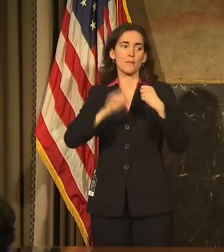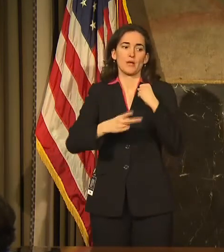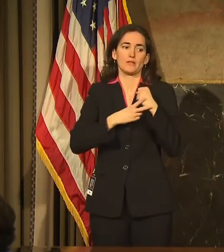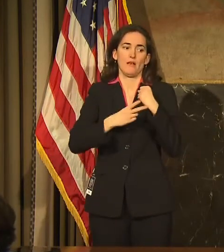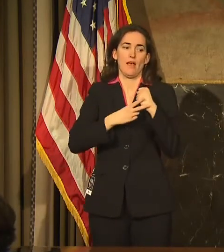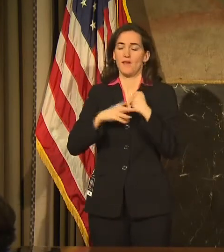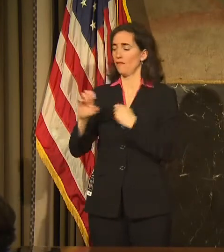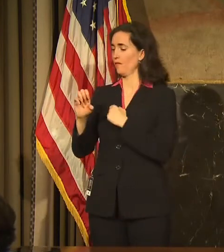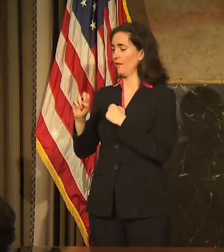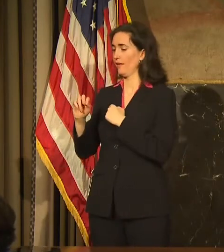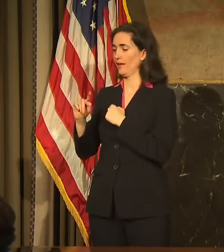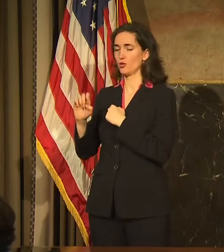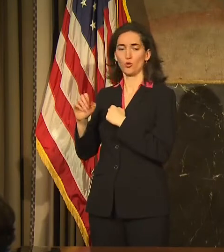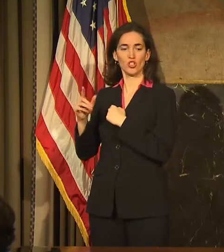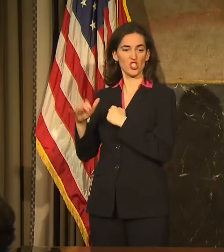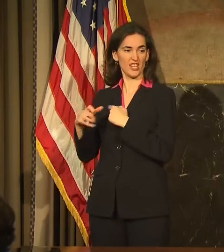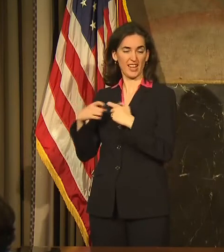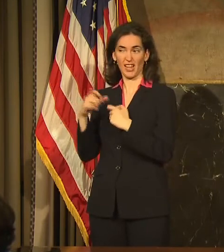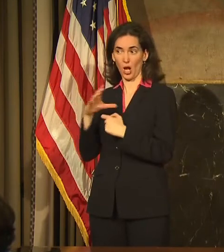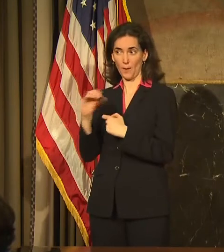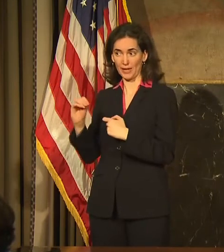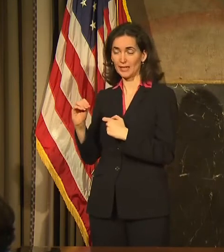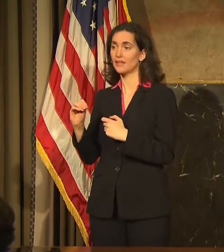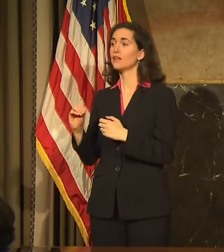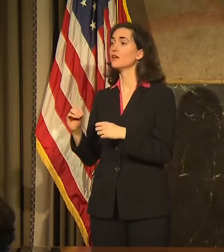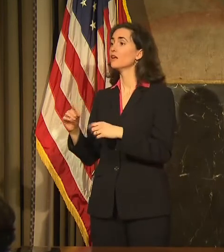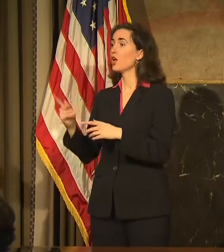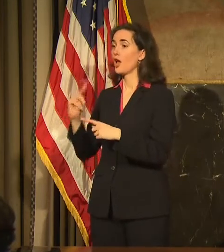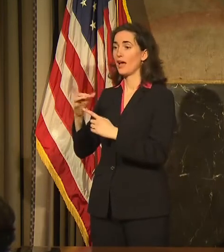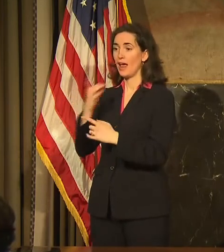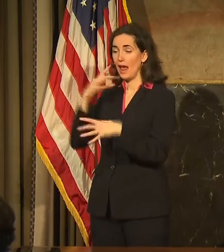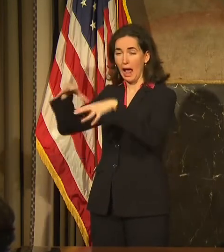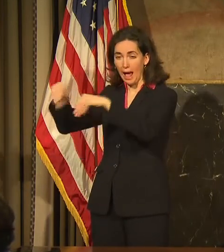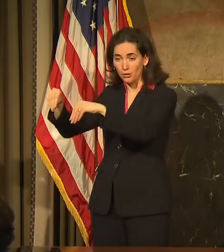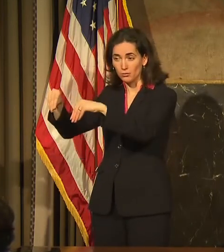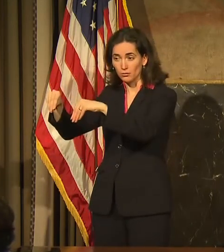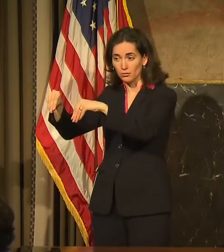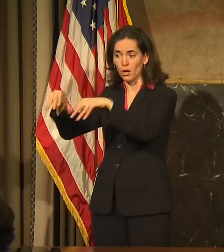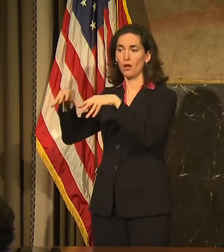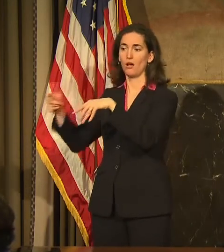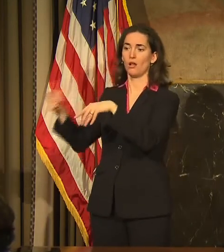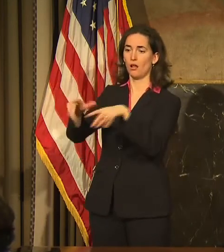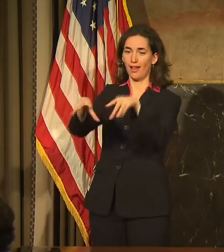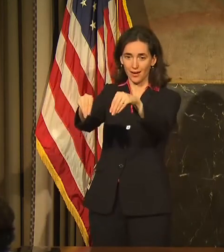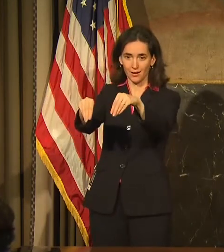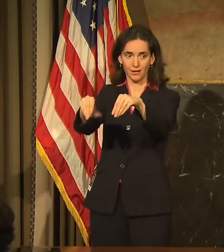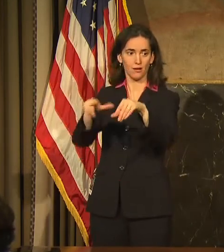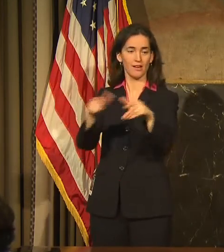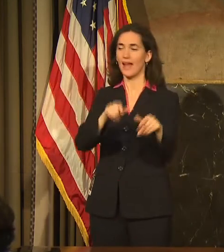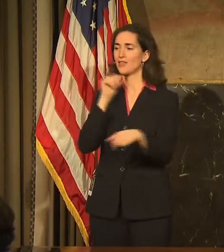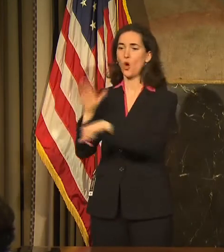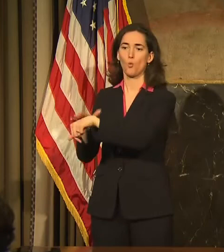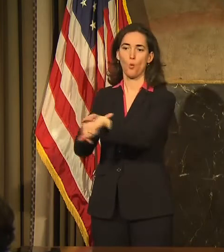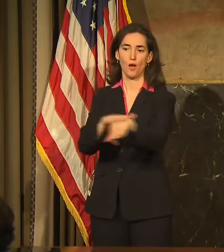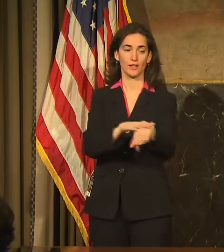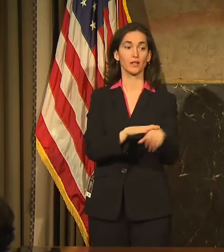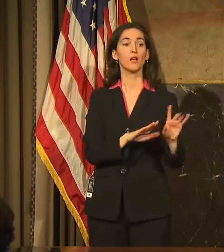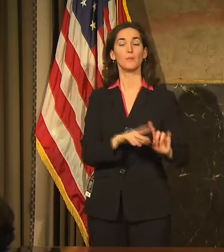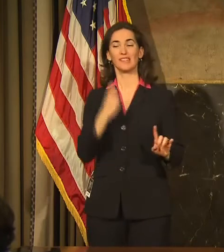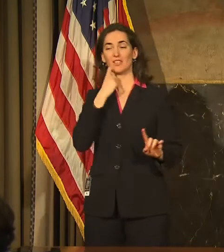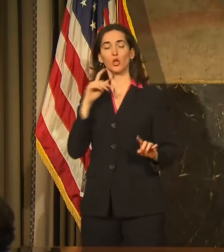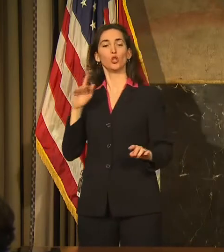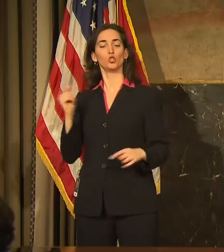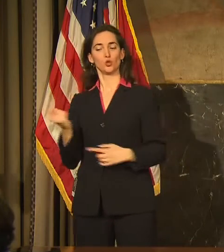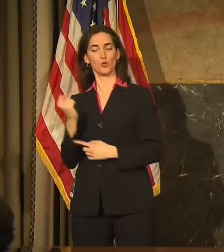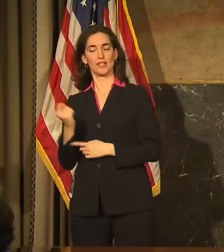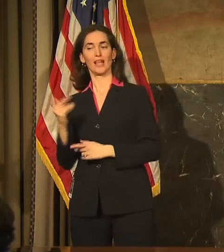Entergy not necessarily putting up those advance notification of those rolling blackouts on Tuesday. Obviously, a bunch of those notifications via voicemail